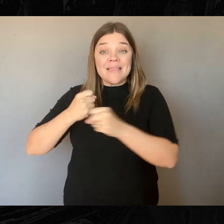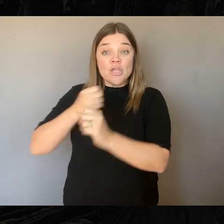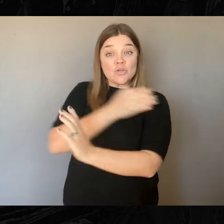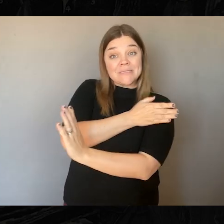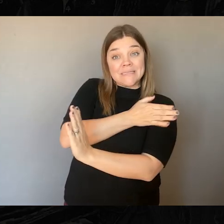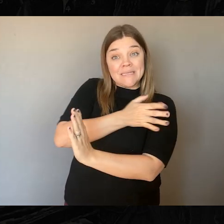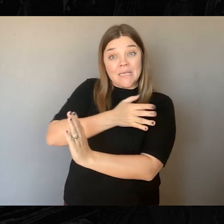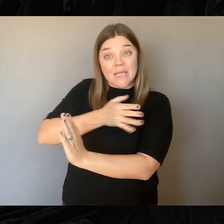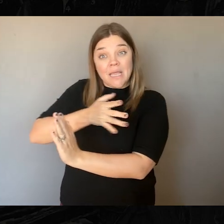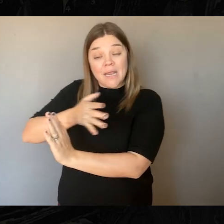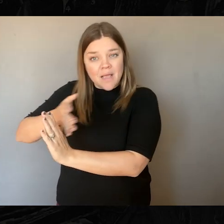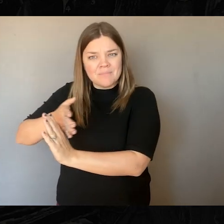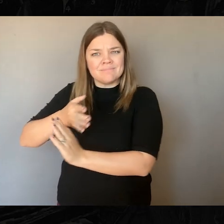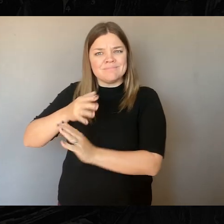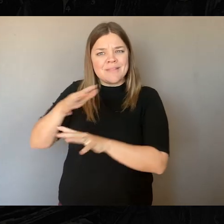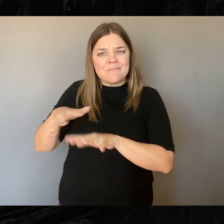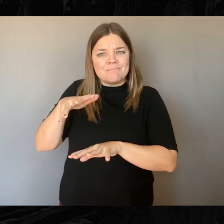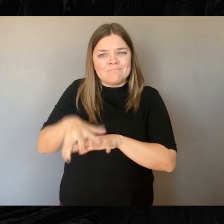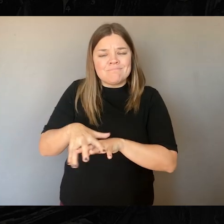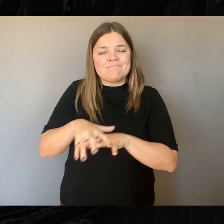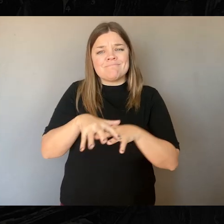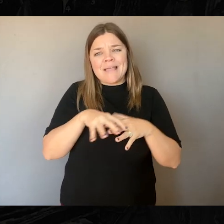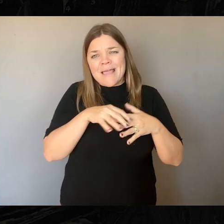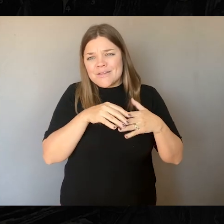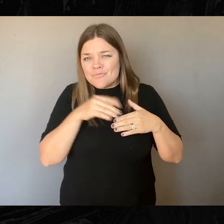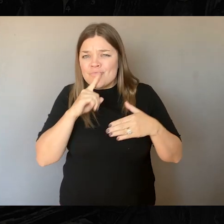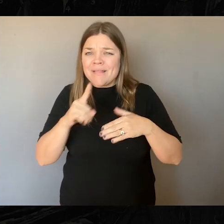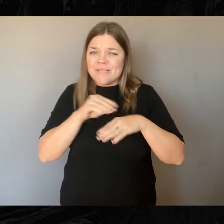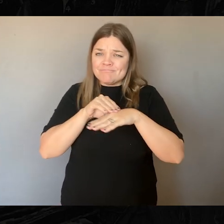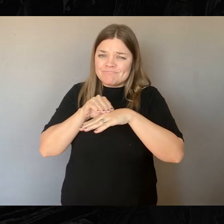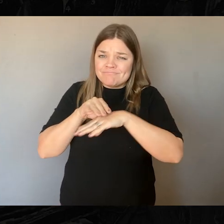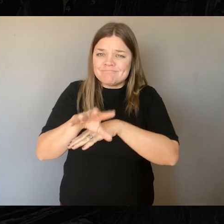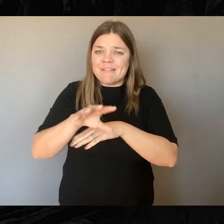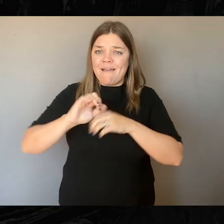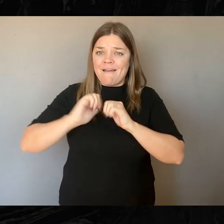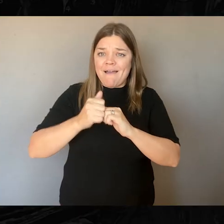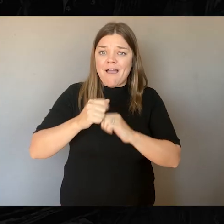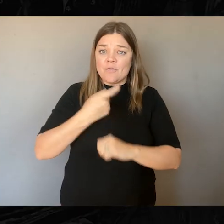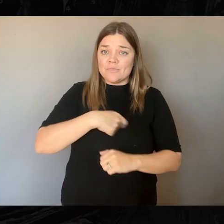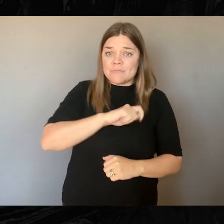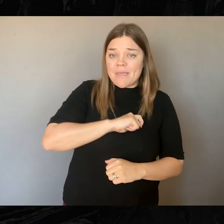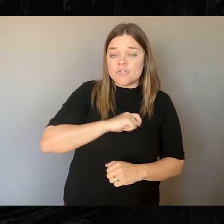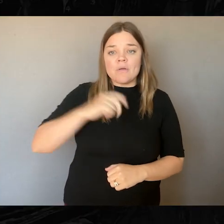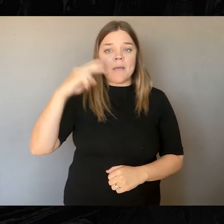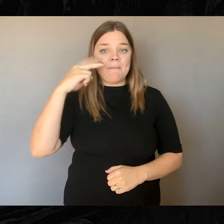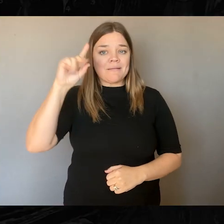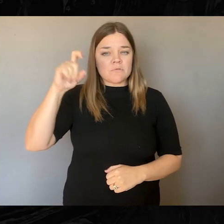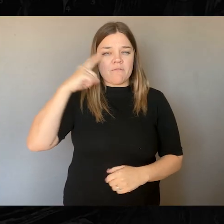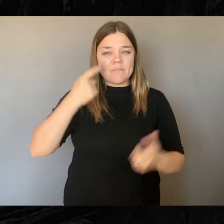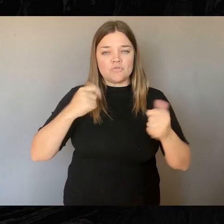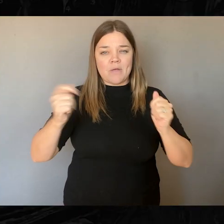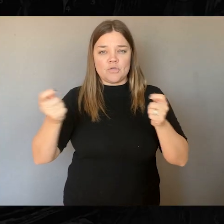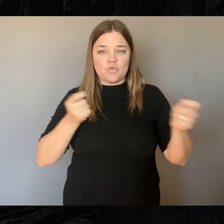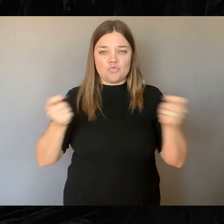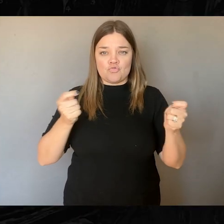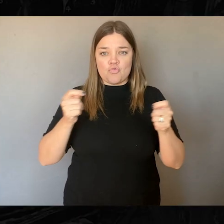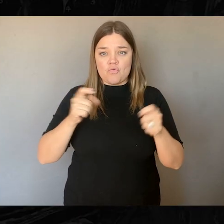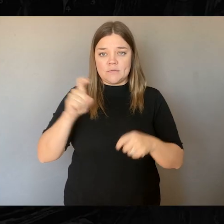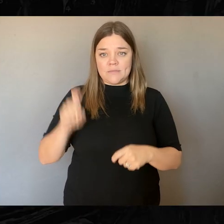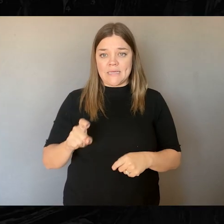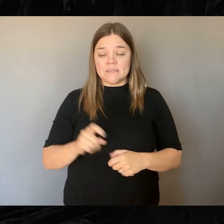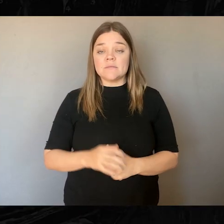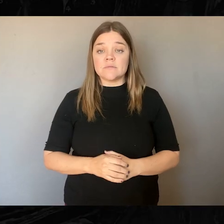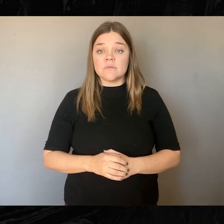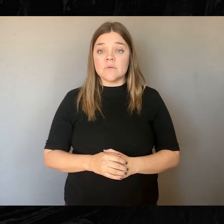American Indians had played major roles in shaping how both the Spanish and Mexican governments had tried to control things in Texas. One of the